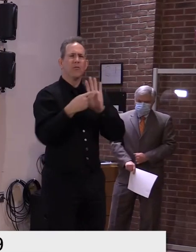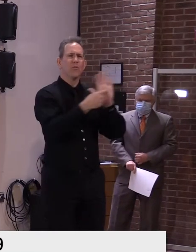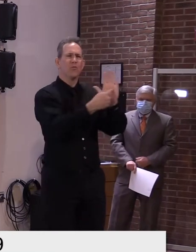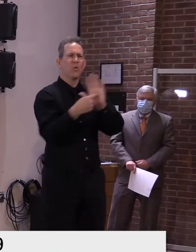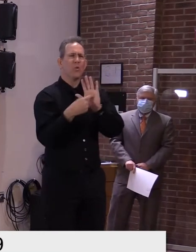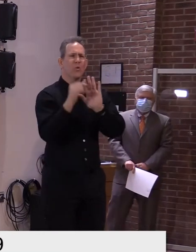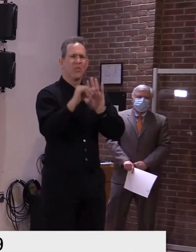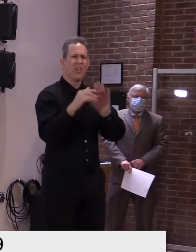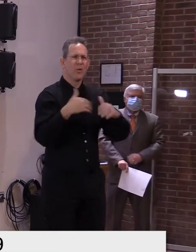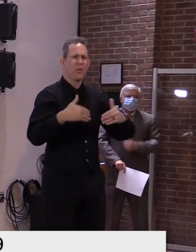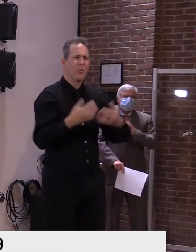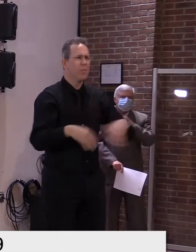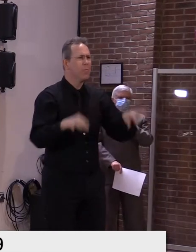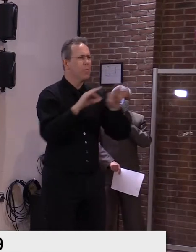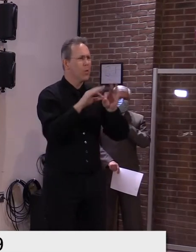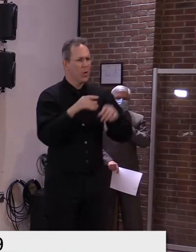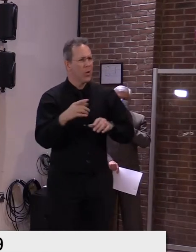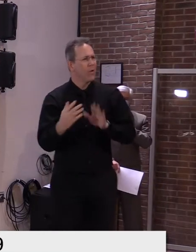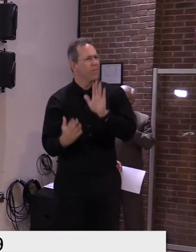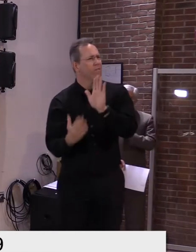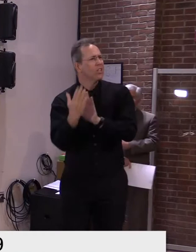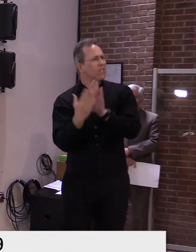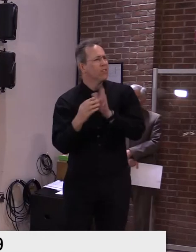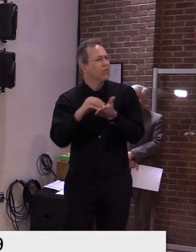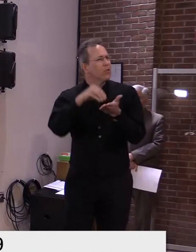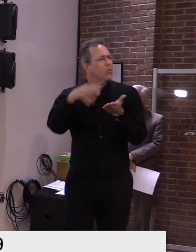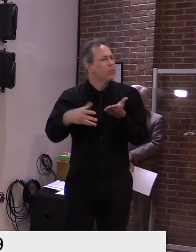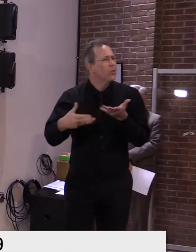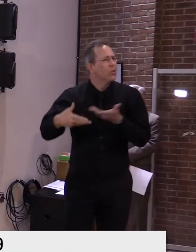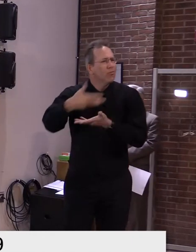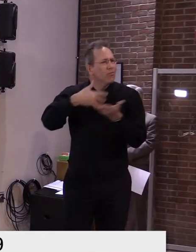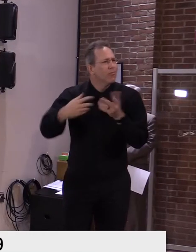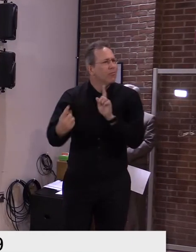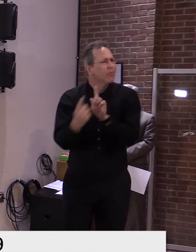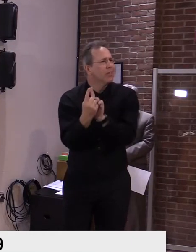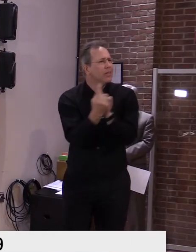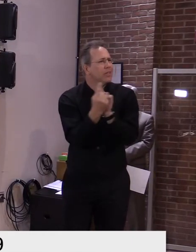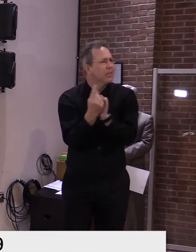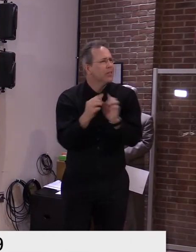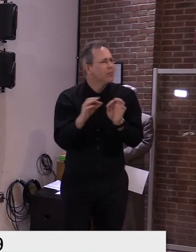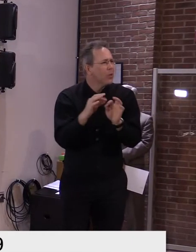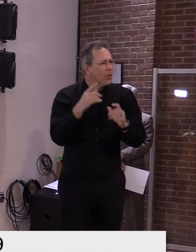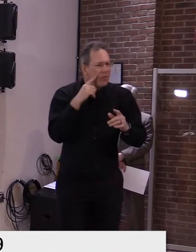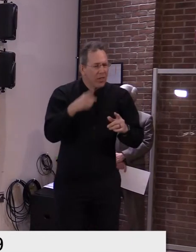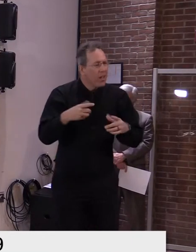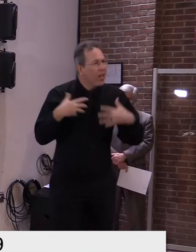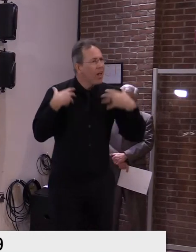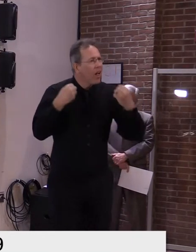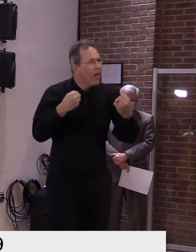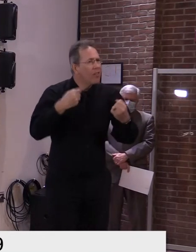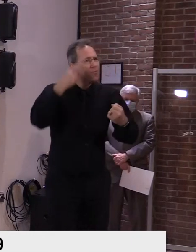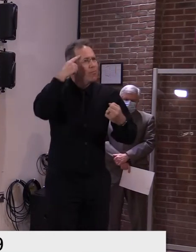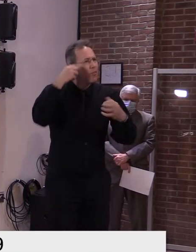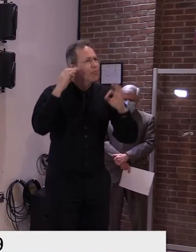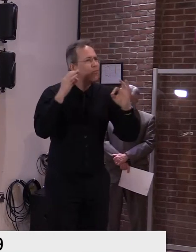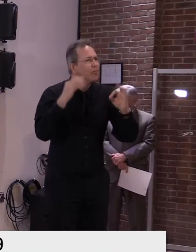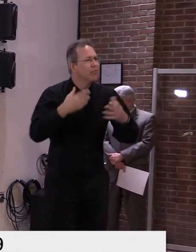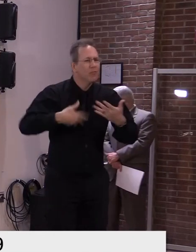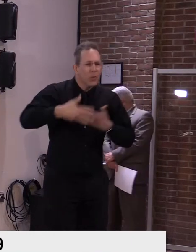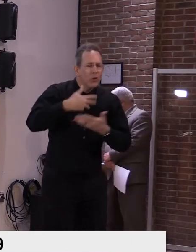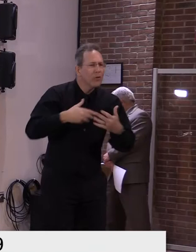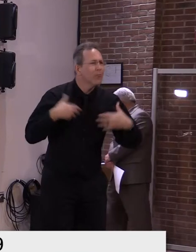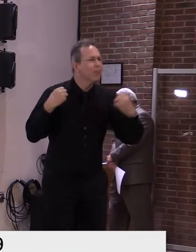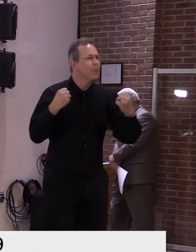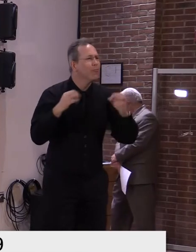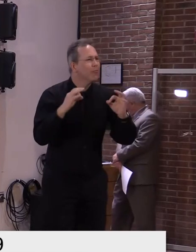school with their classmates, teachers, and staff, and that for some, school felt like the safest place to